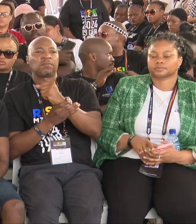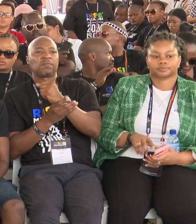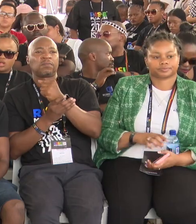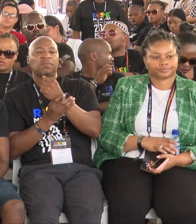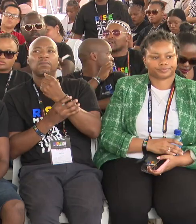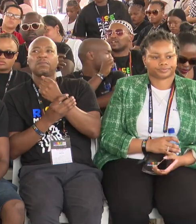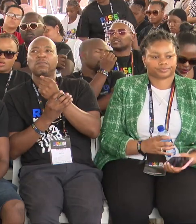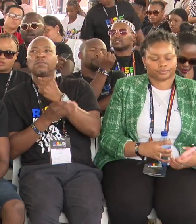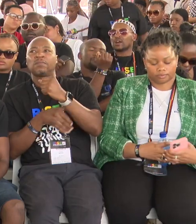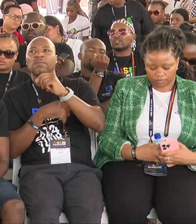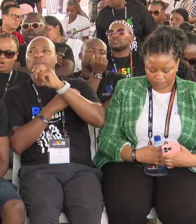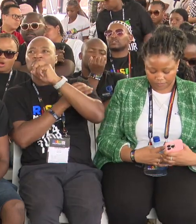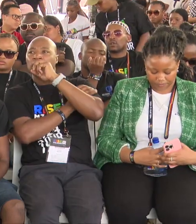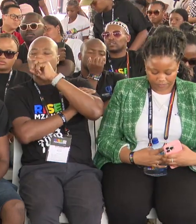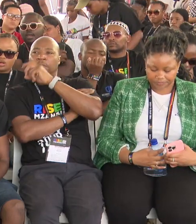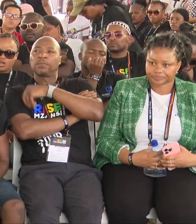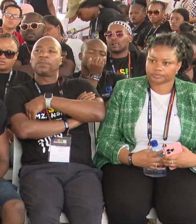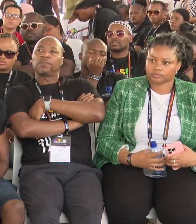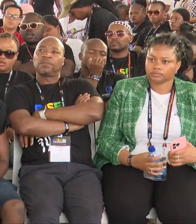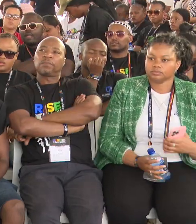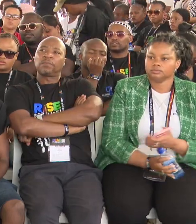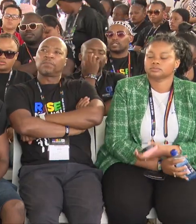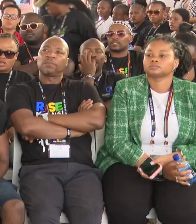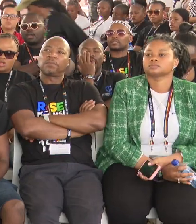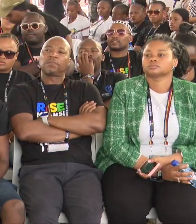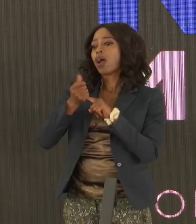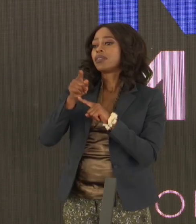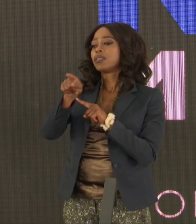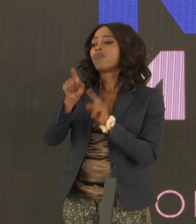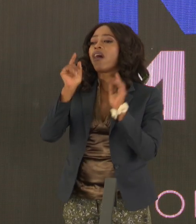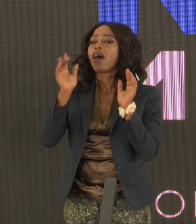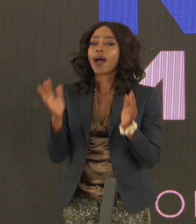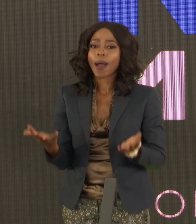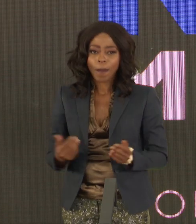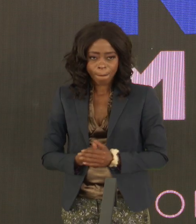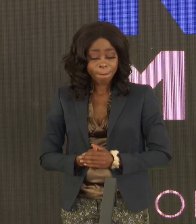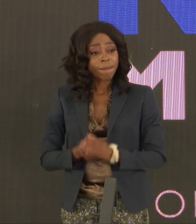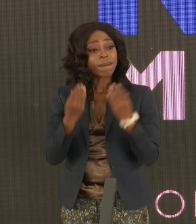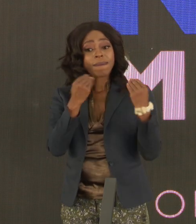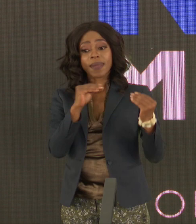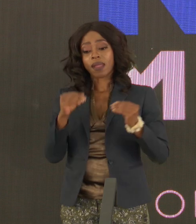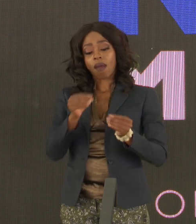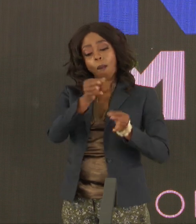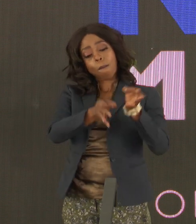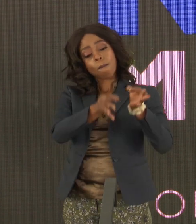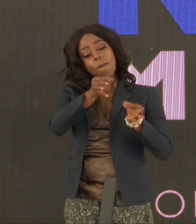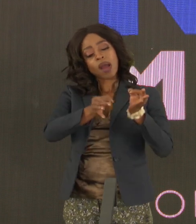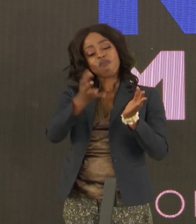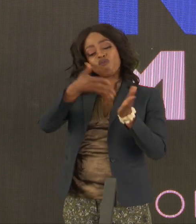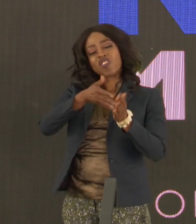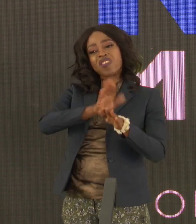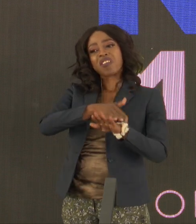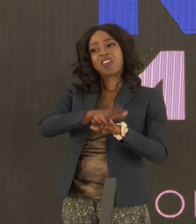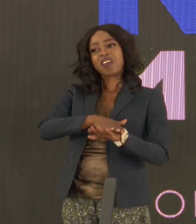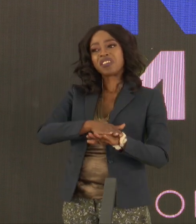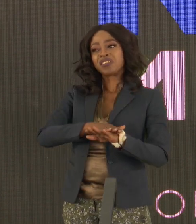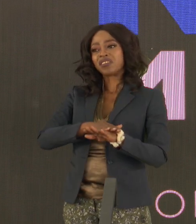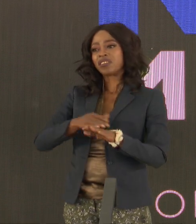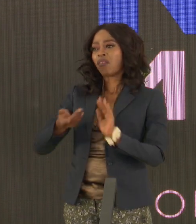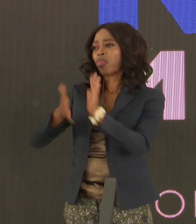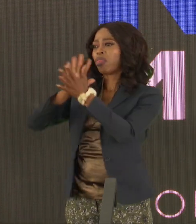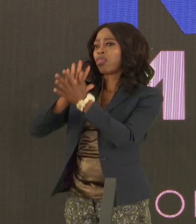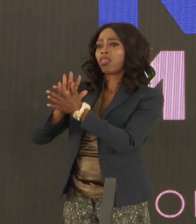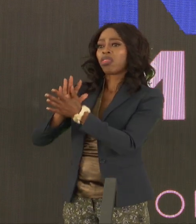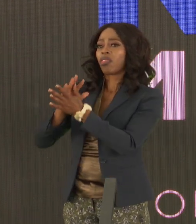This weekend, we must talk about how we are going to make that possible. This business of politicians arriving late, disrupting